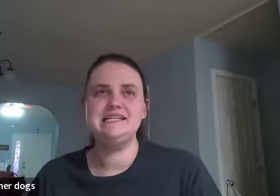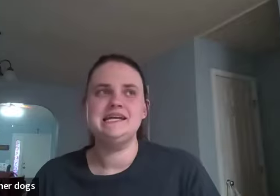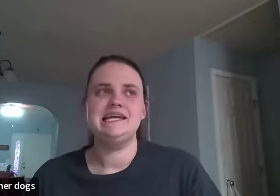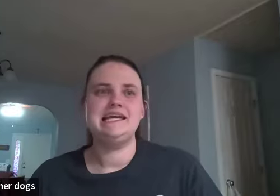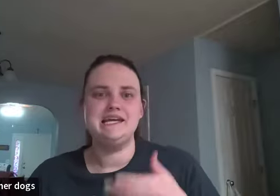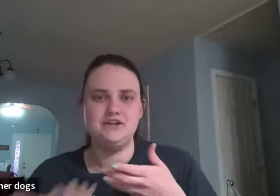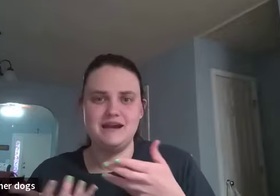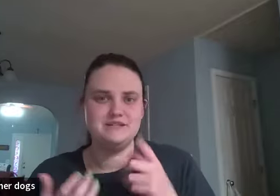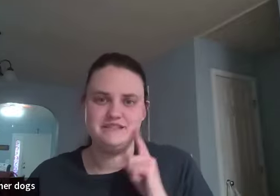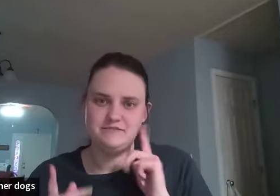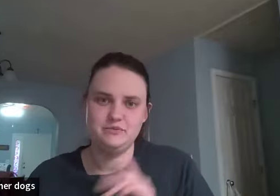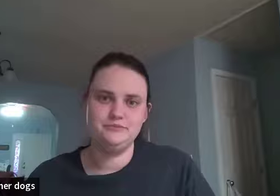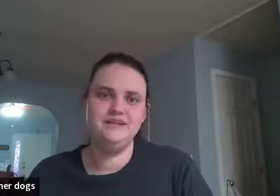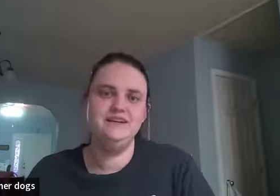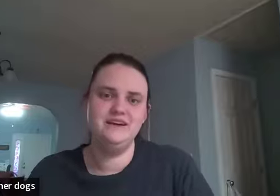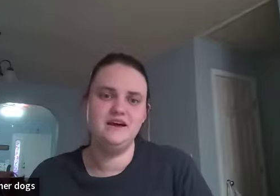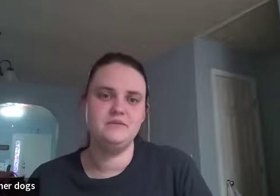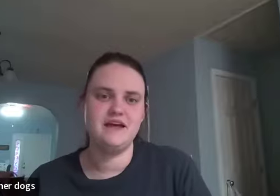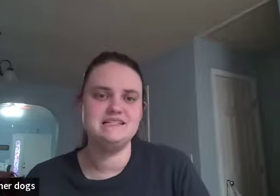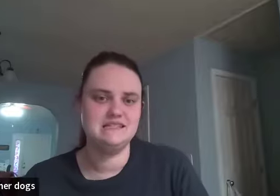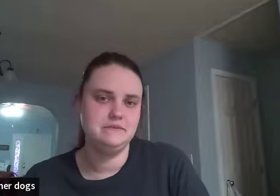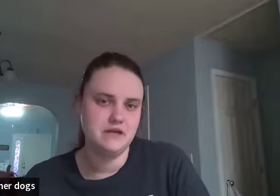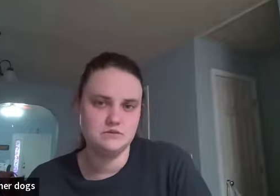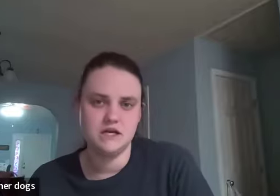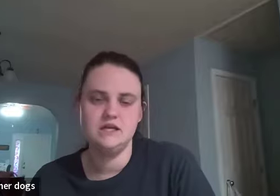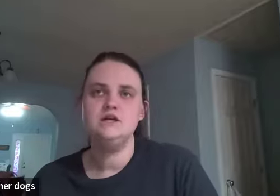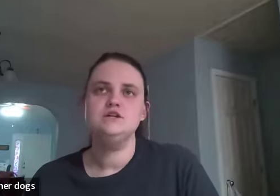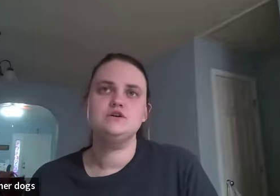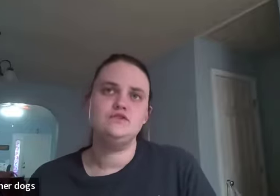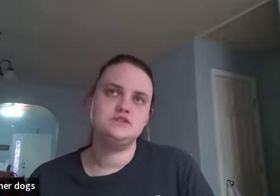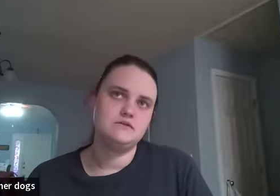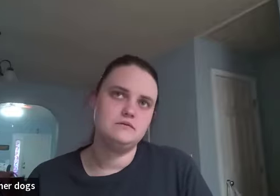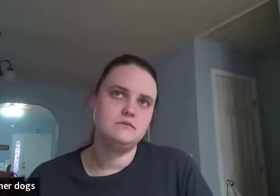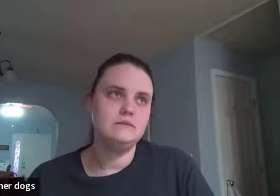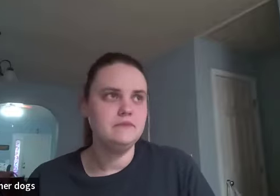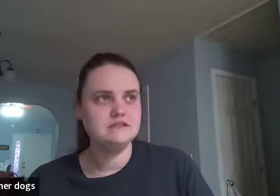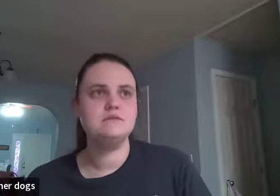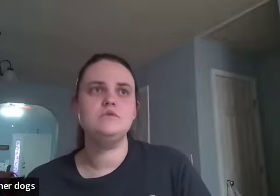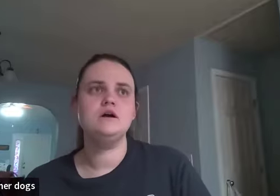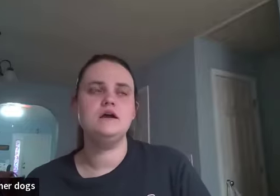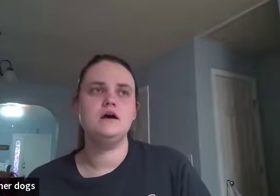honestly interacting with deaf people. That is the best way. So if you just ever really meet someone,